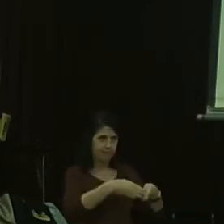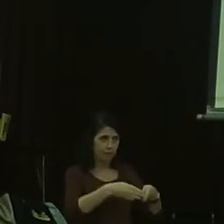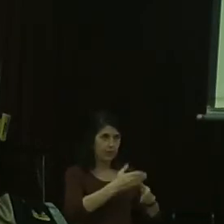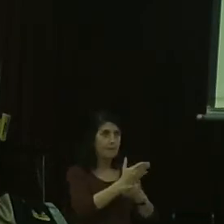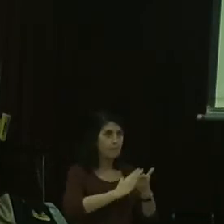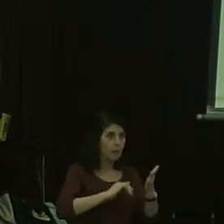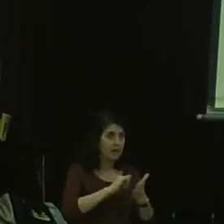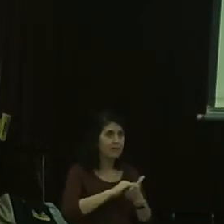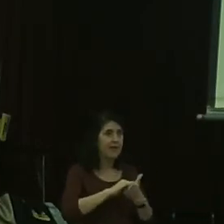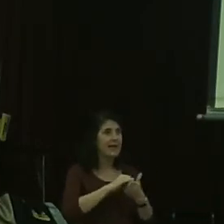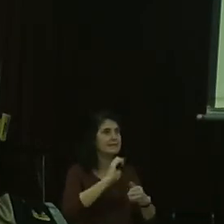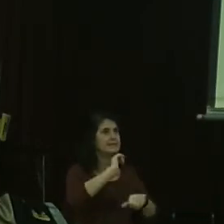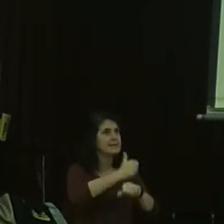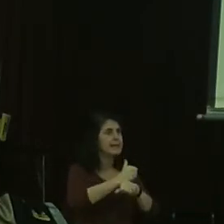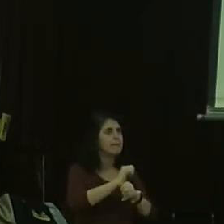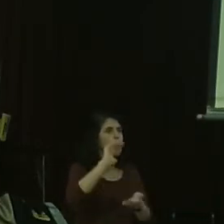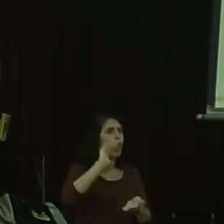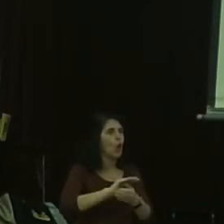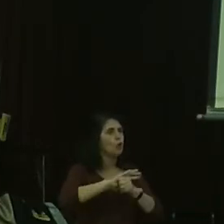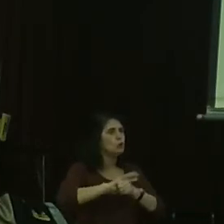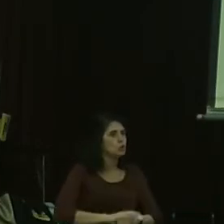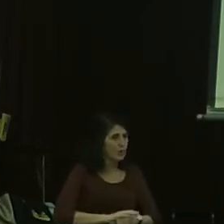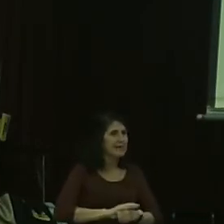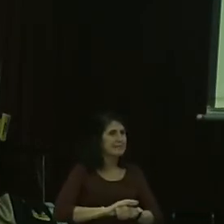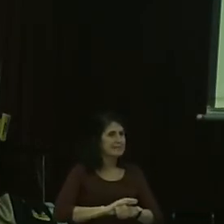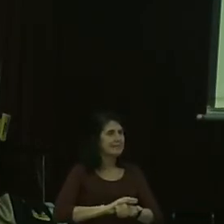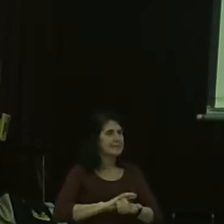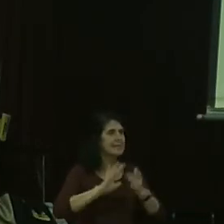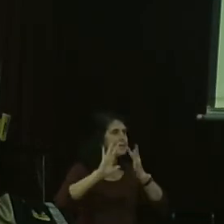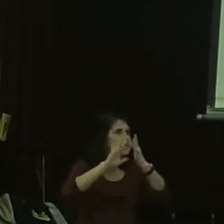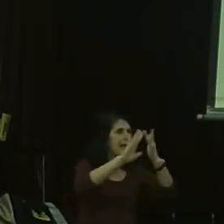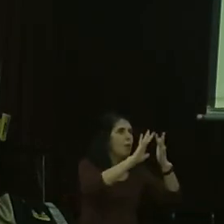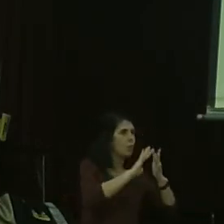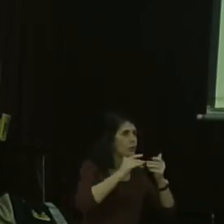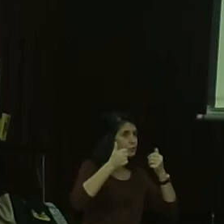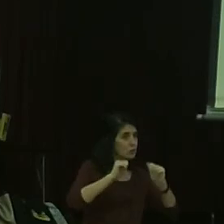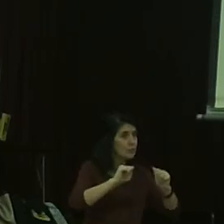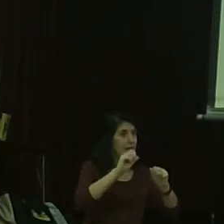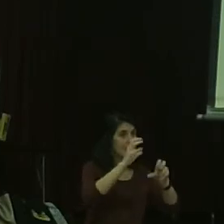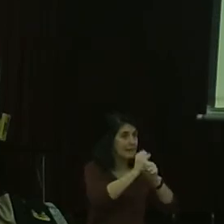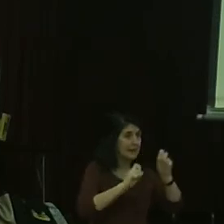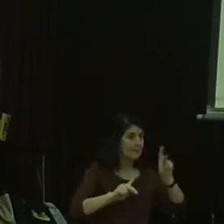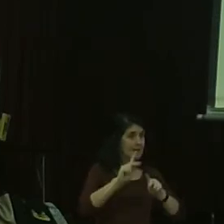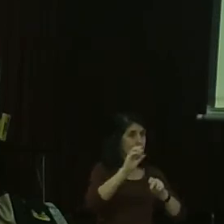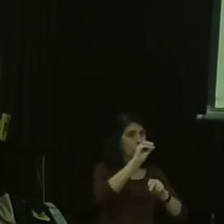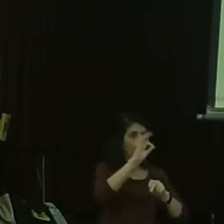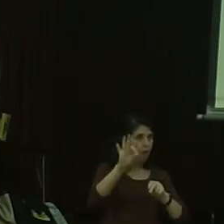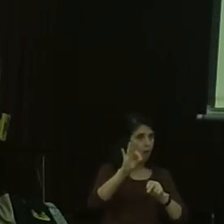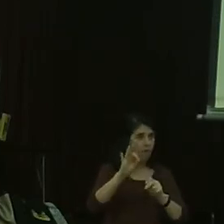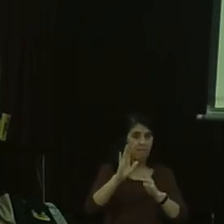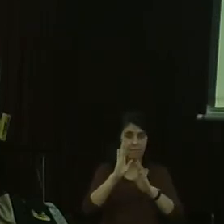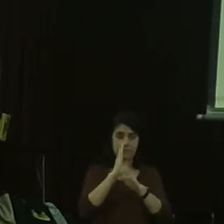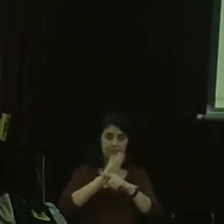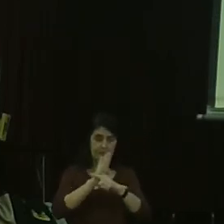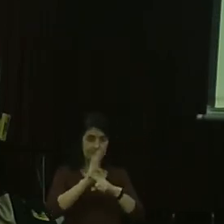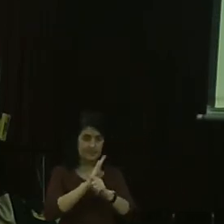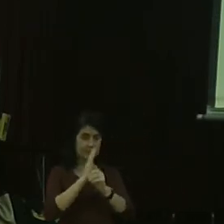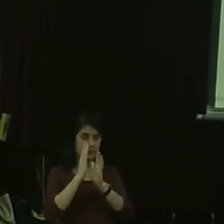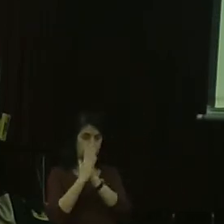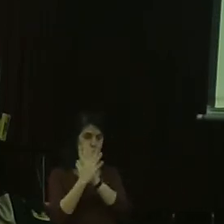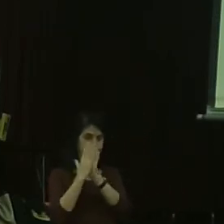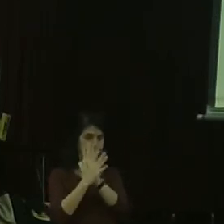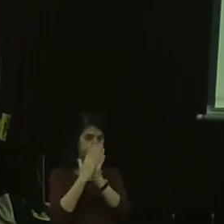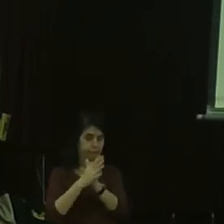creating a low-stress network to do just what you said, try to get people off of those arterial collectors, busy streets, and give them a